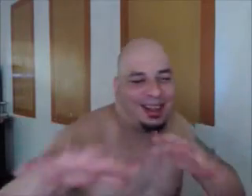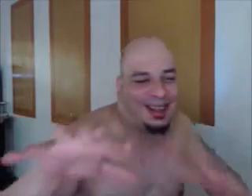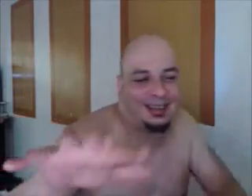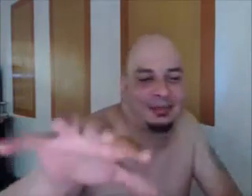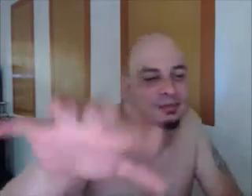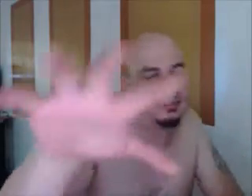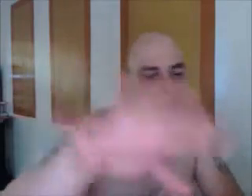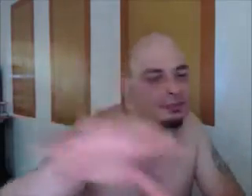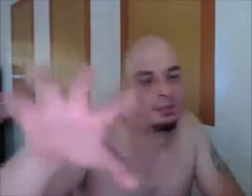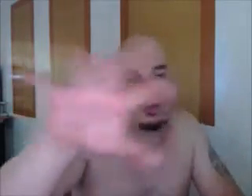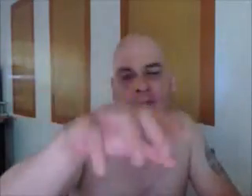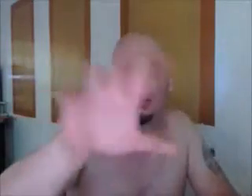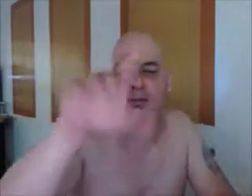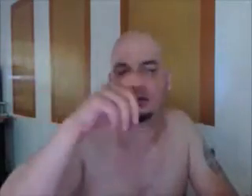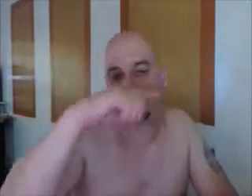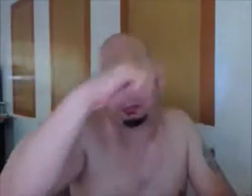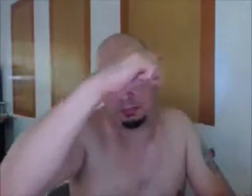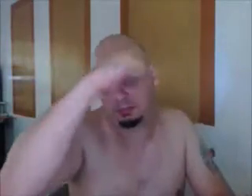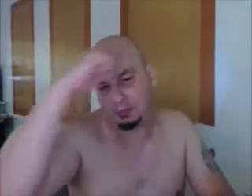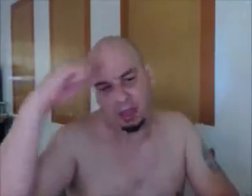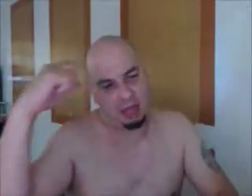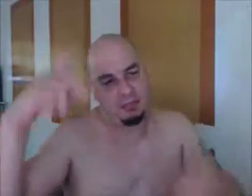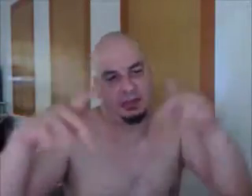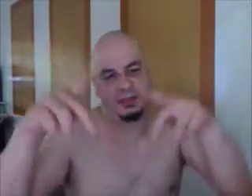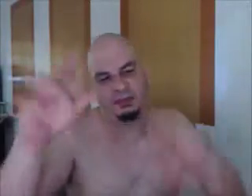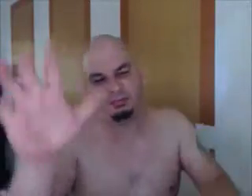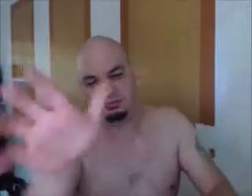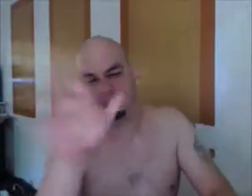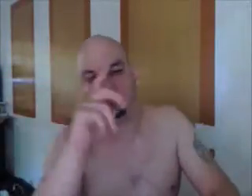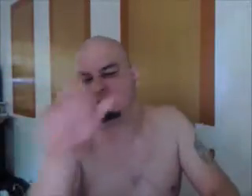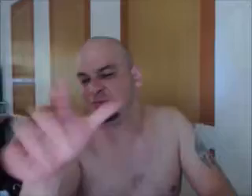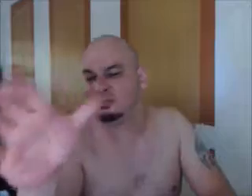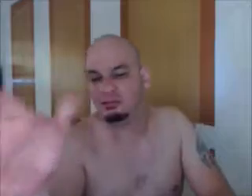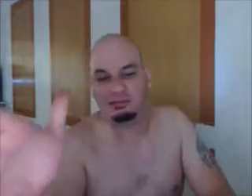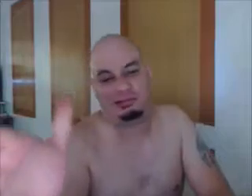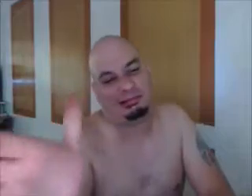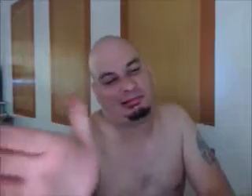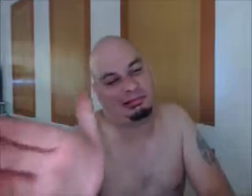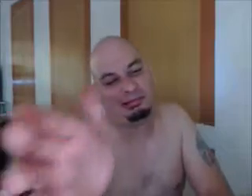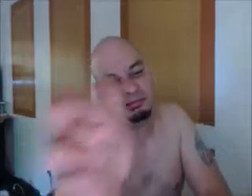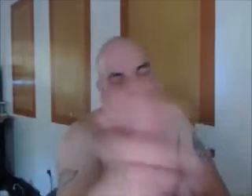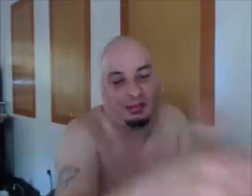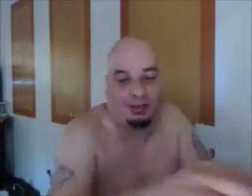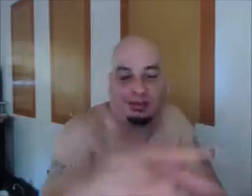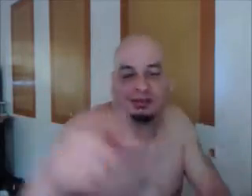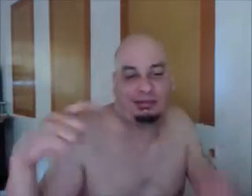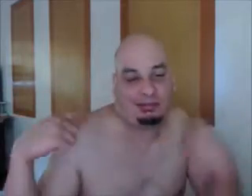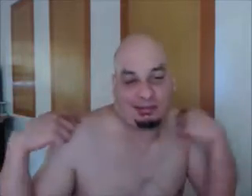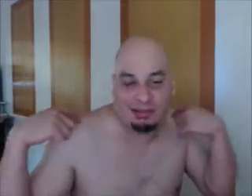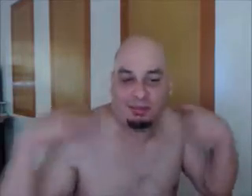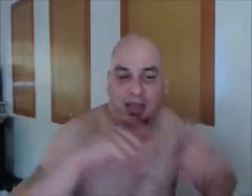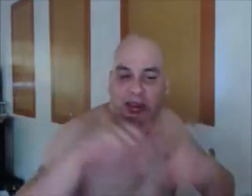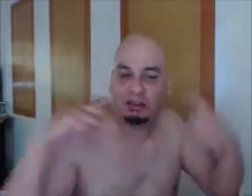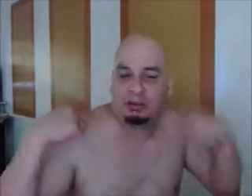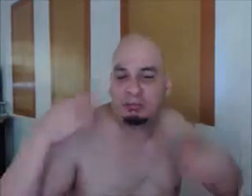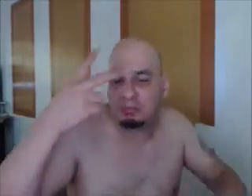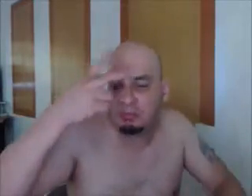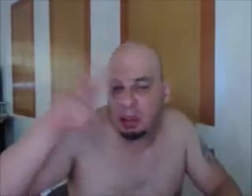into the courtroom. What is your big lesson from this? Well, my lesson is that individual criminal